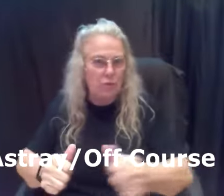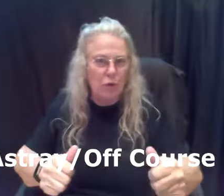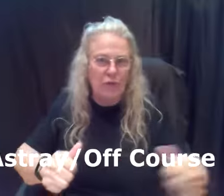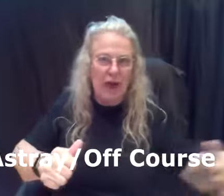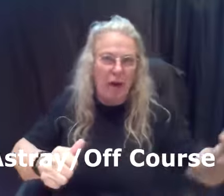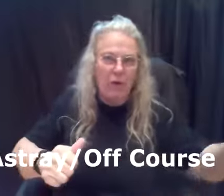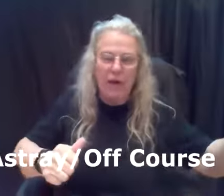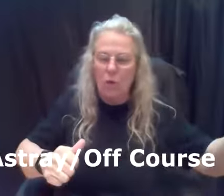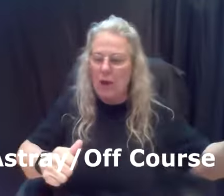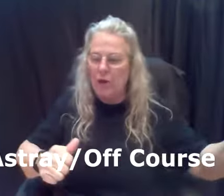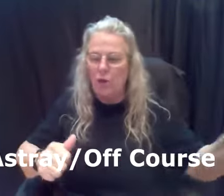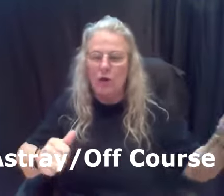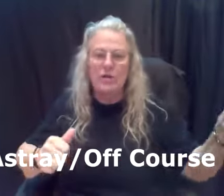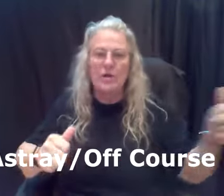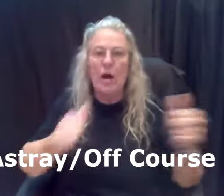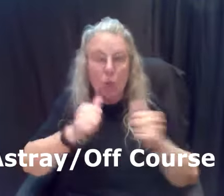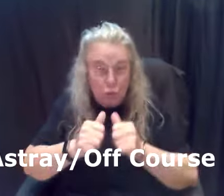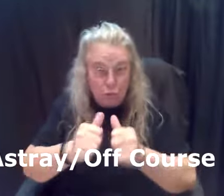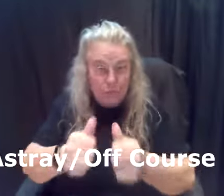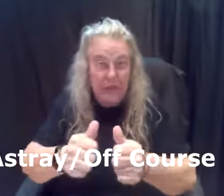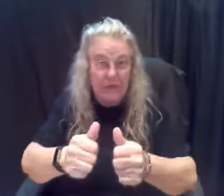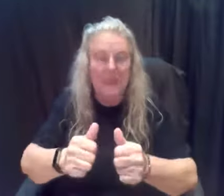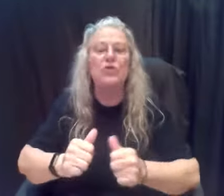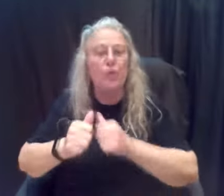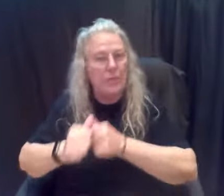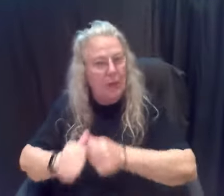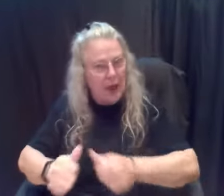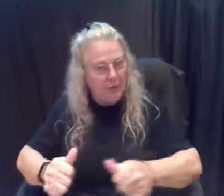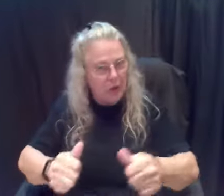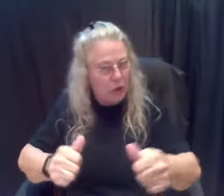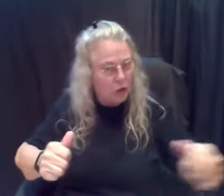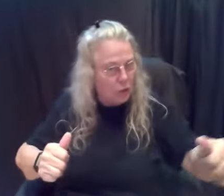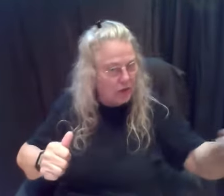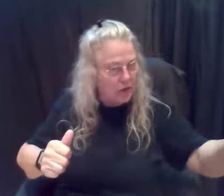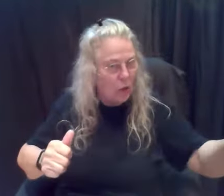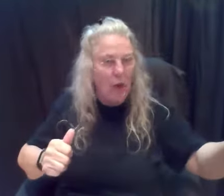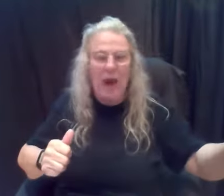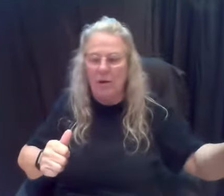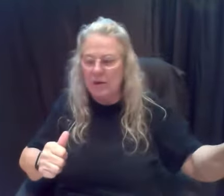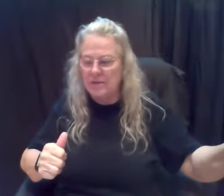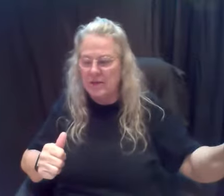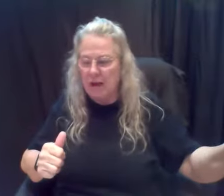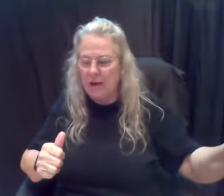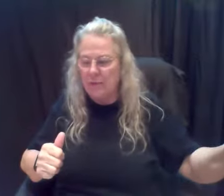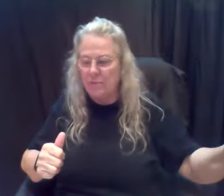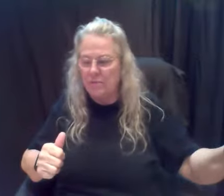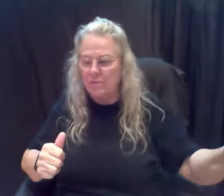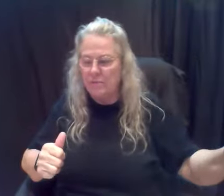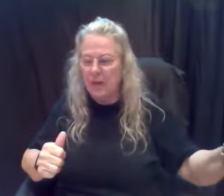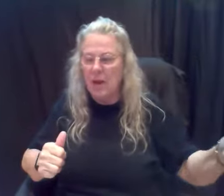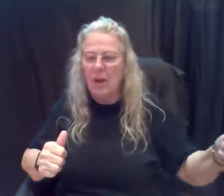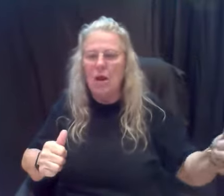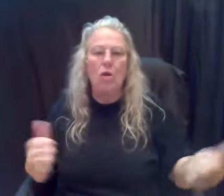it out and away. You're going to not go in that straight path. You're going to go out and aside.